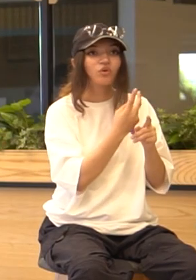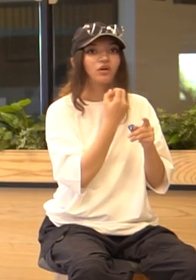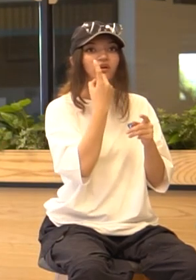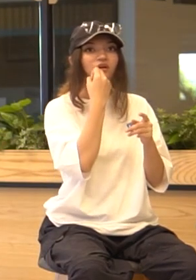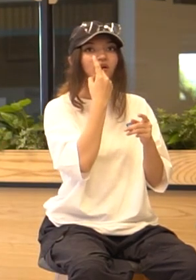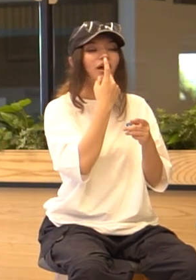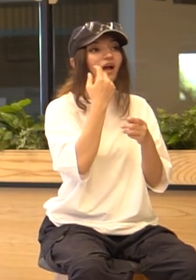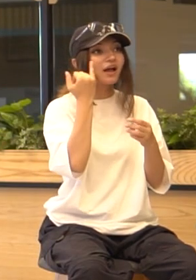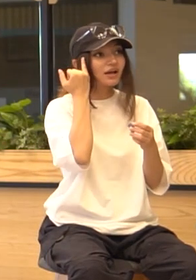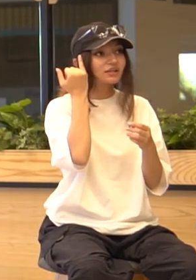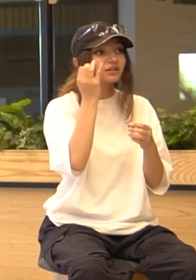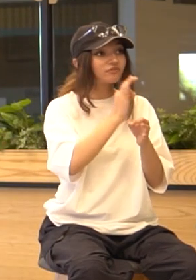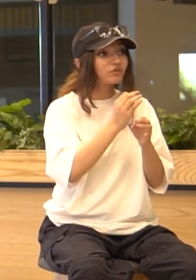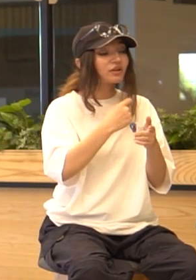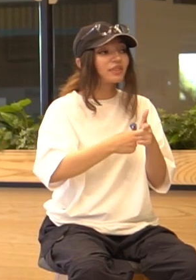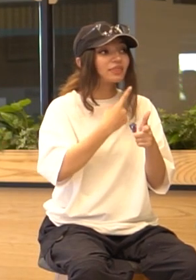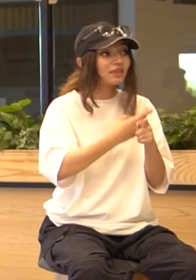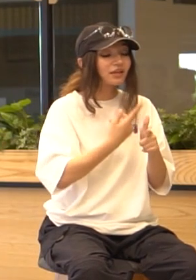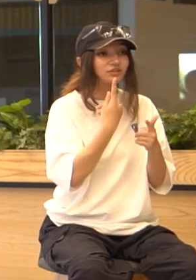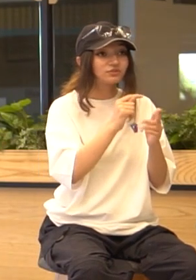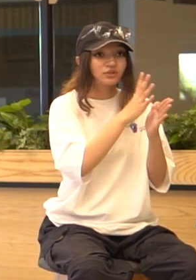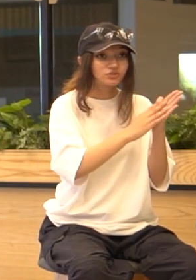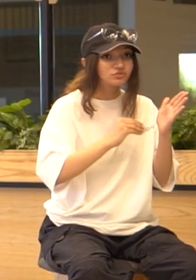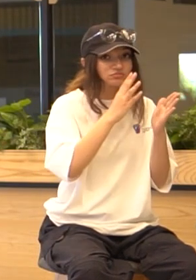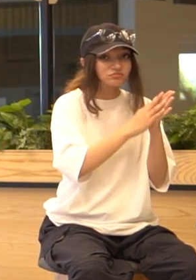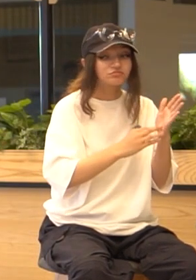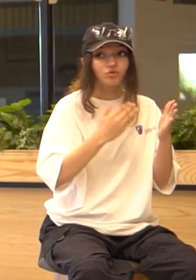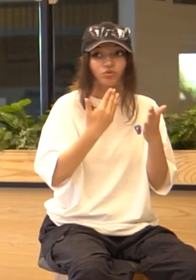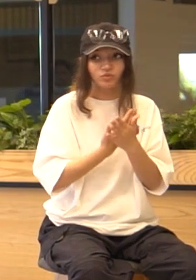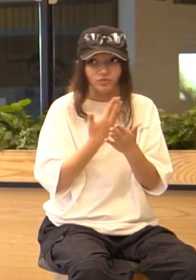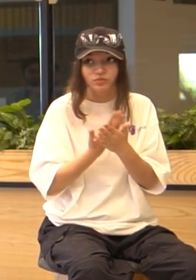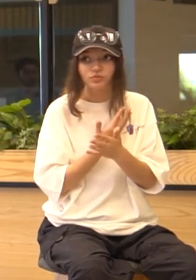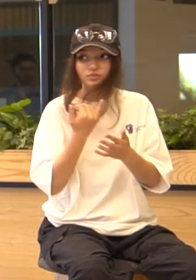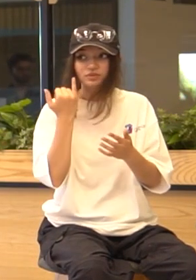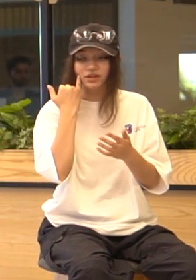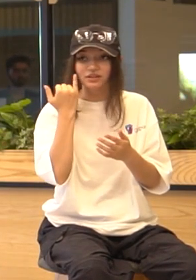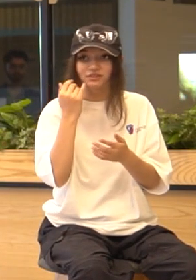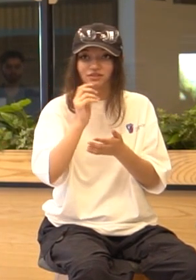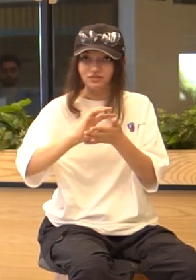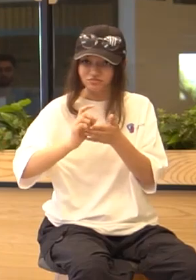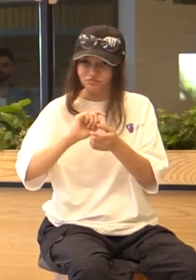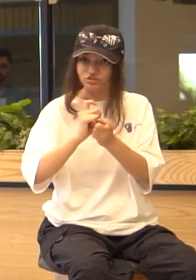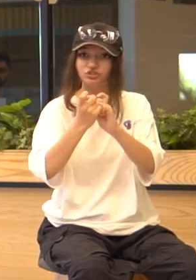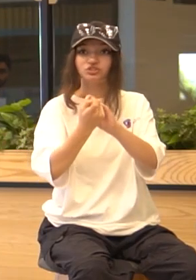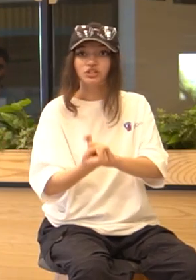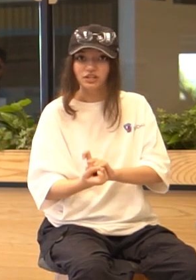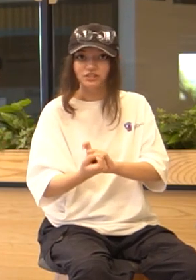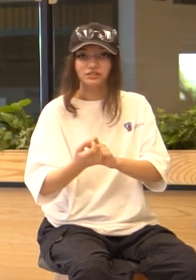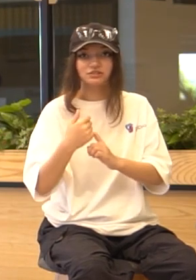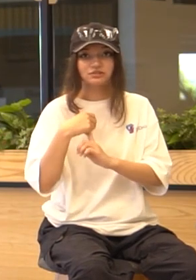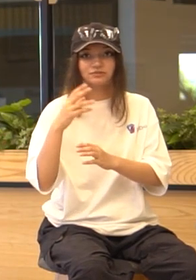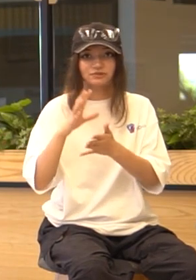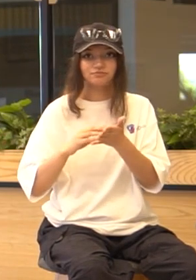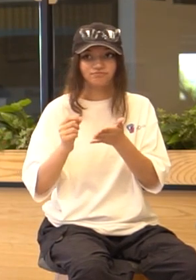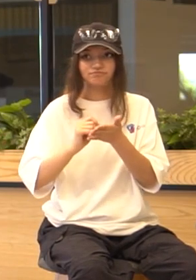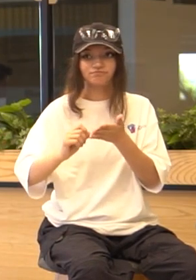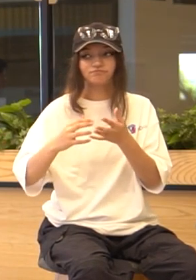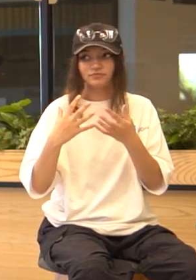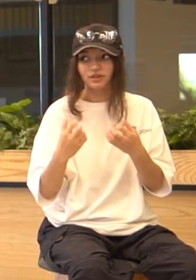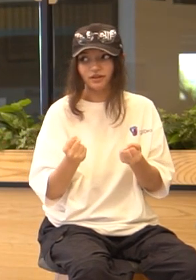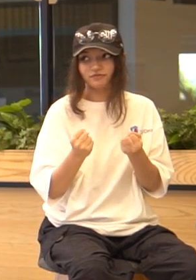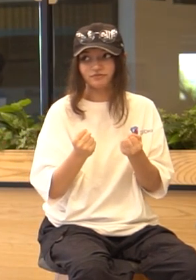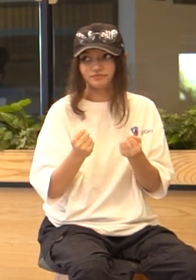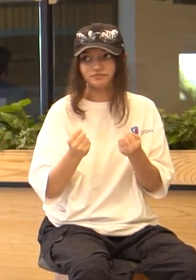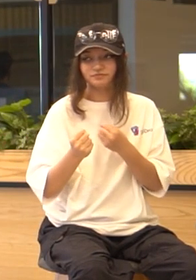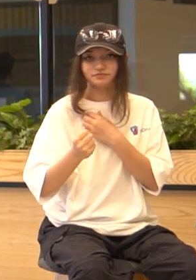execute another pattern, and then also relearn and some of the old patterns that I had